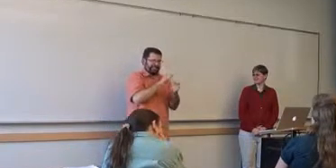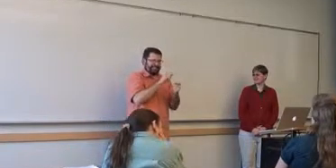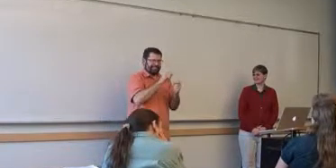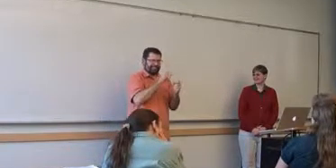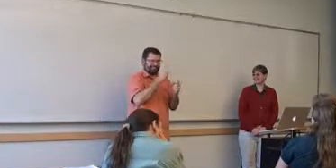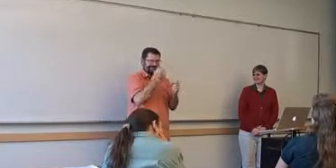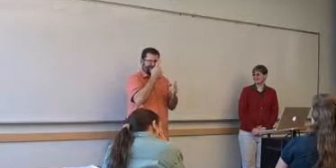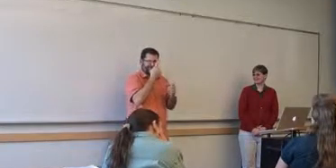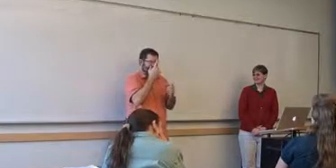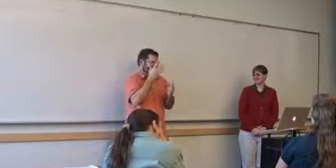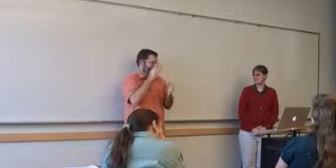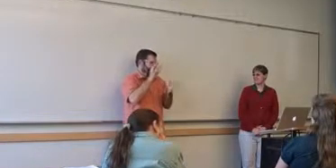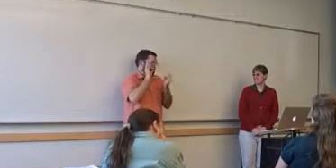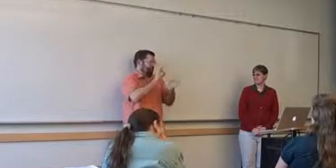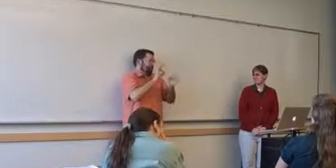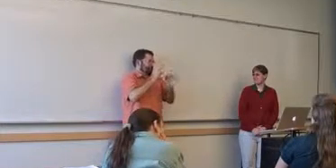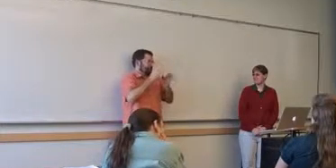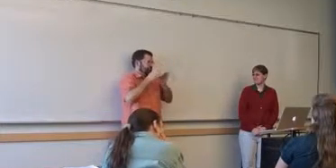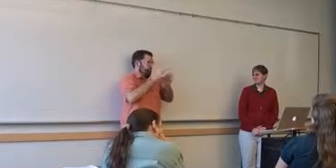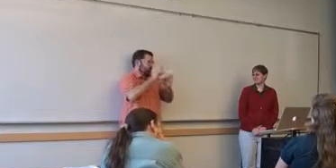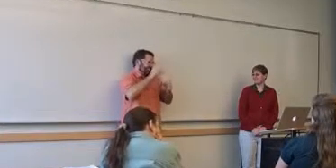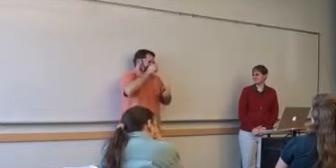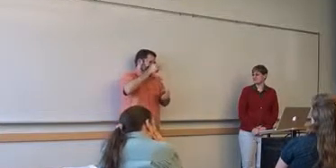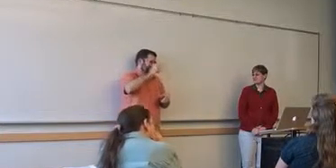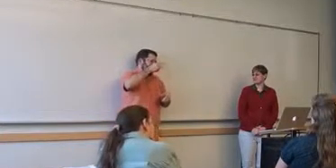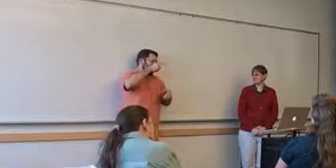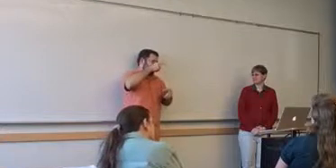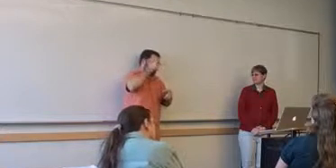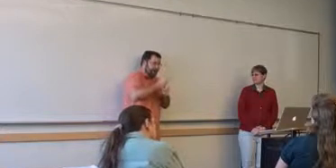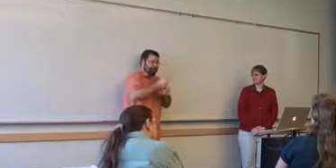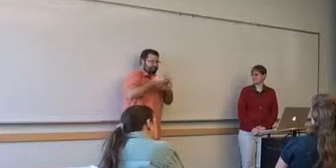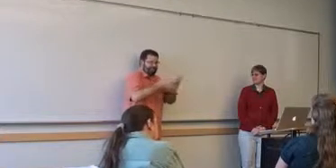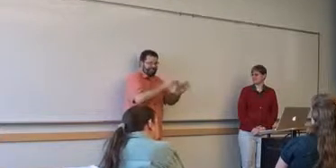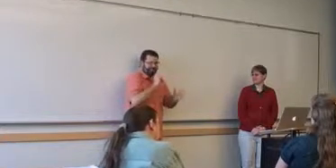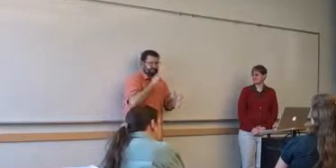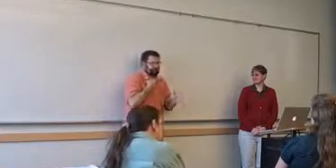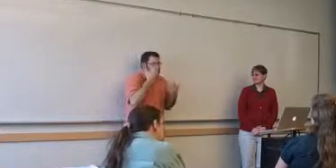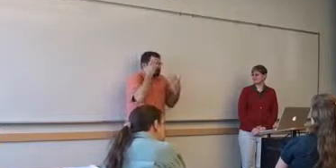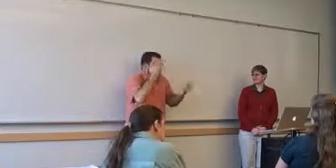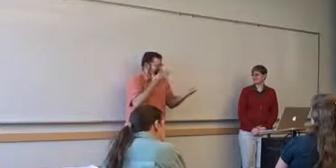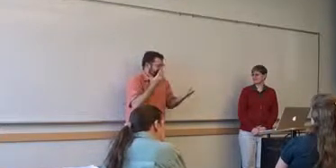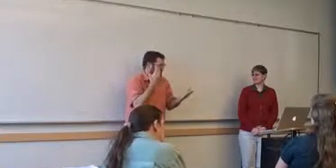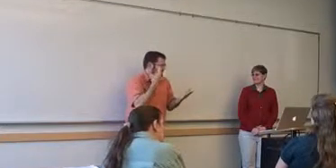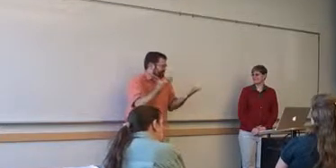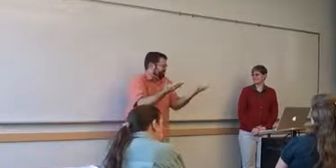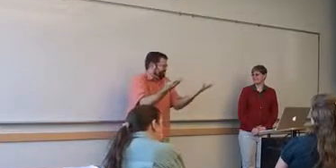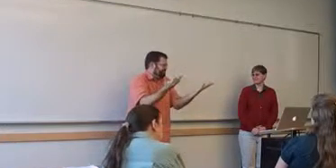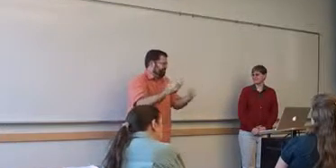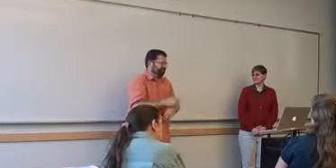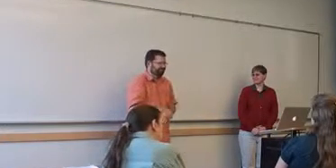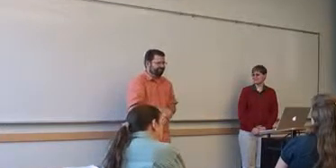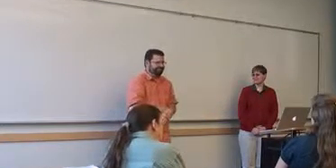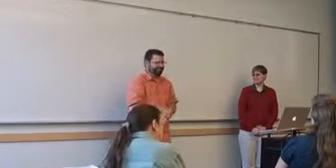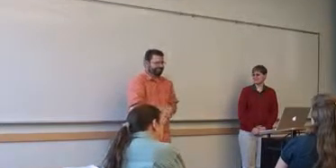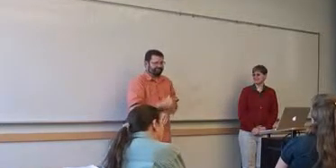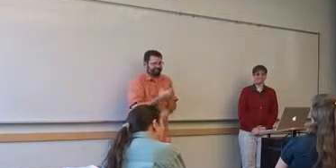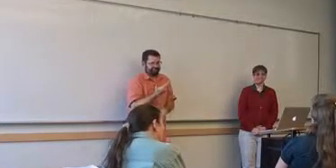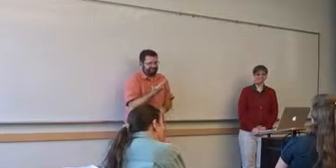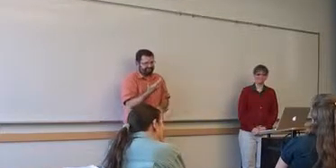on to it. So I can't say exactly, you know, what the perfect way is or what's the right approach. I don't really remember where I started,